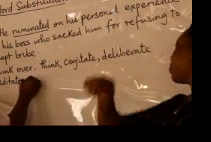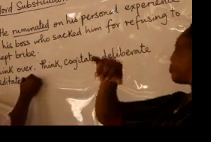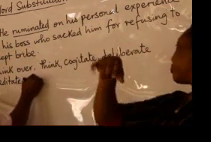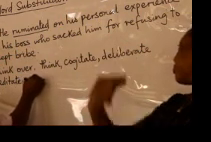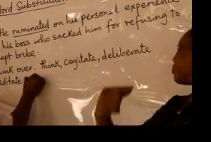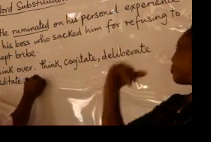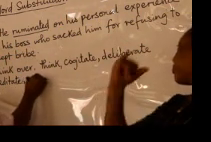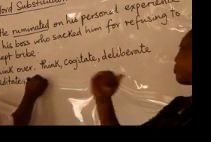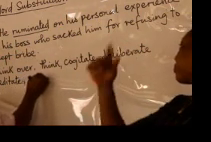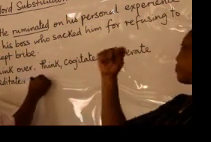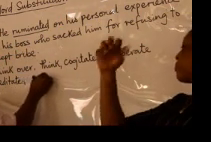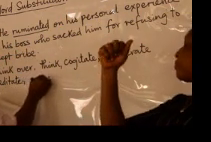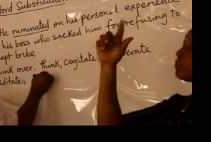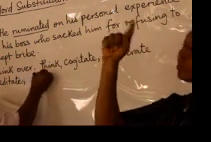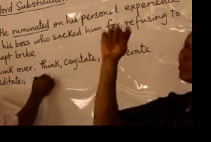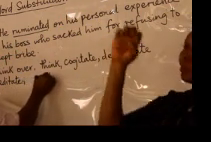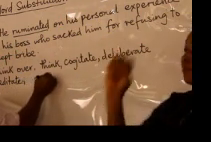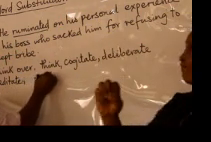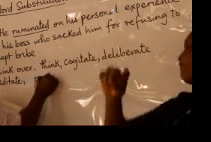ponder.